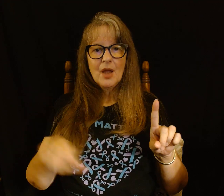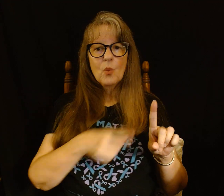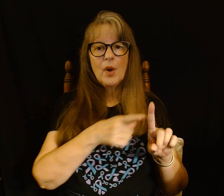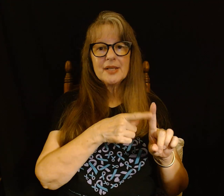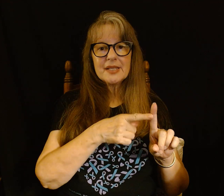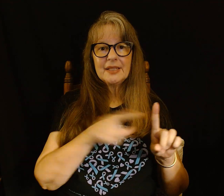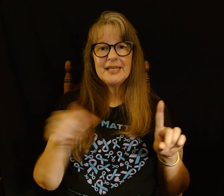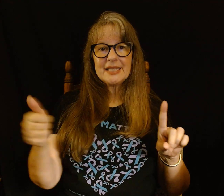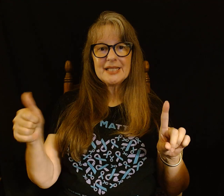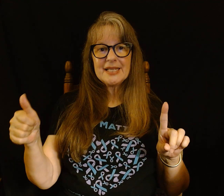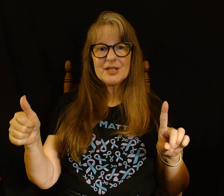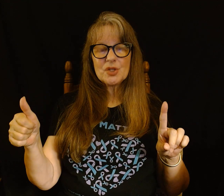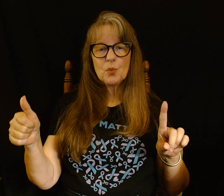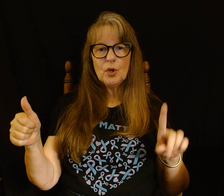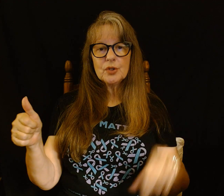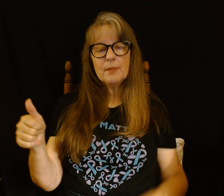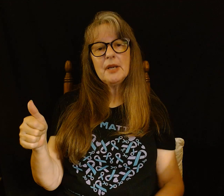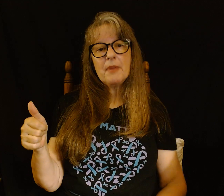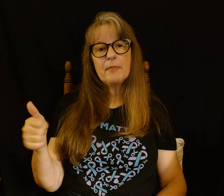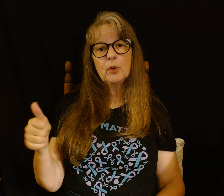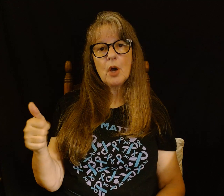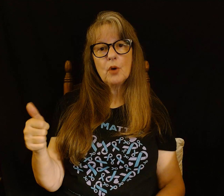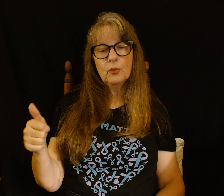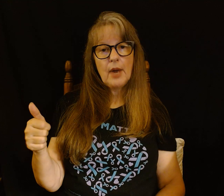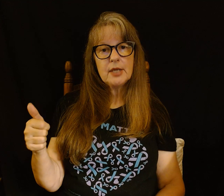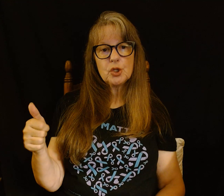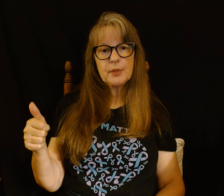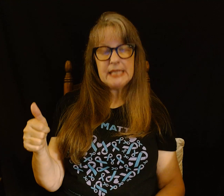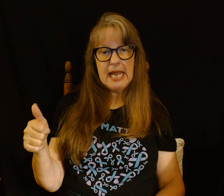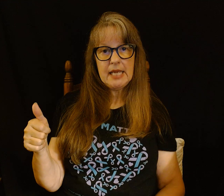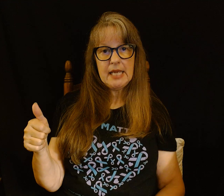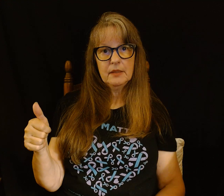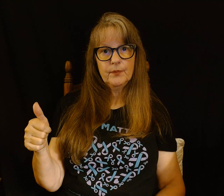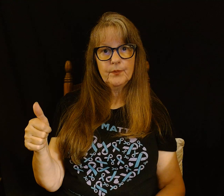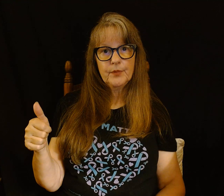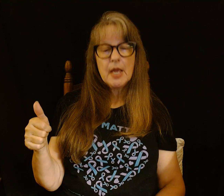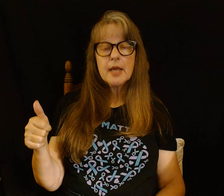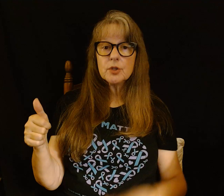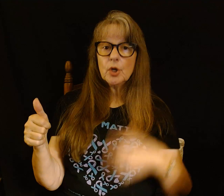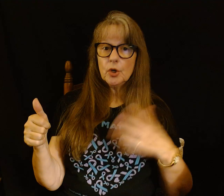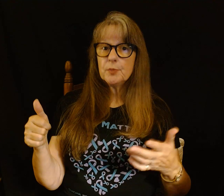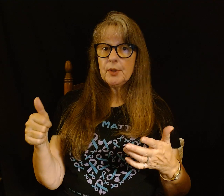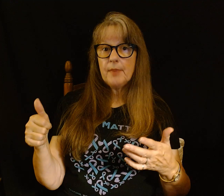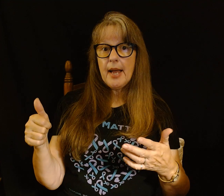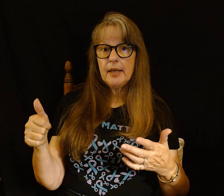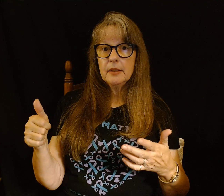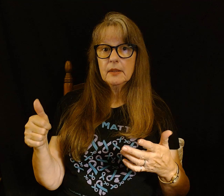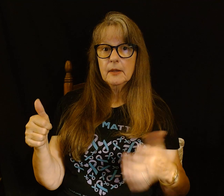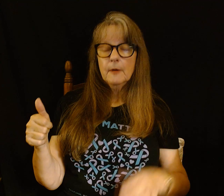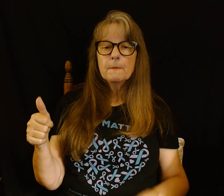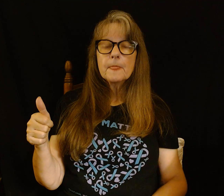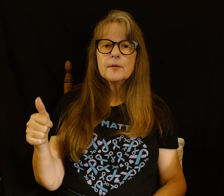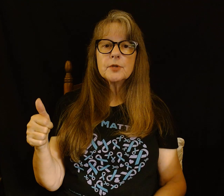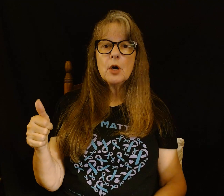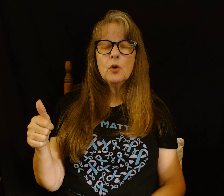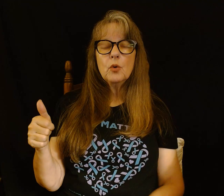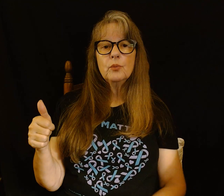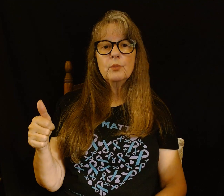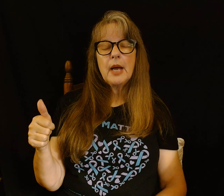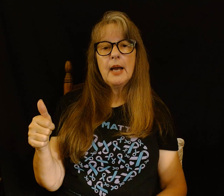1 is the least and 10 is the worst, many people will go right to a 10 because it hurts pretty bad. So,